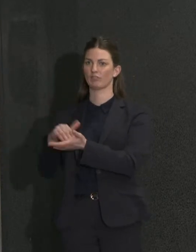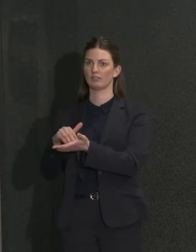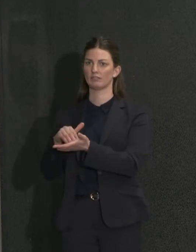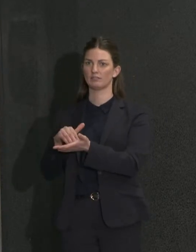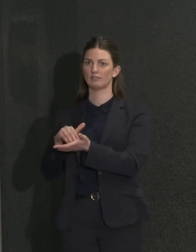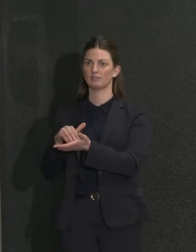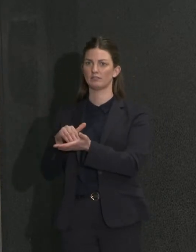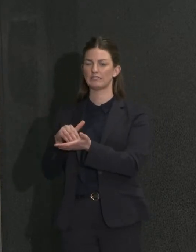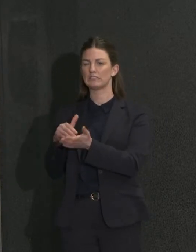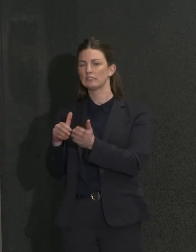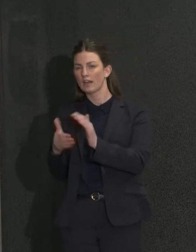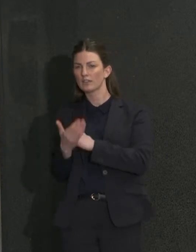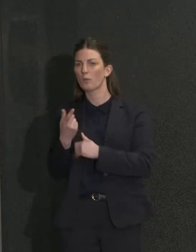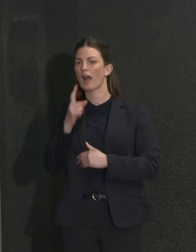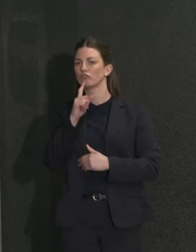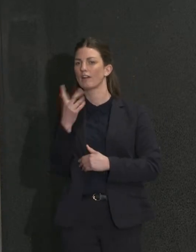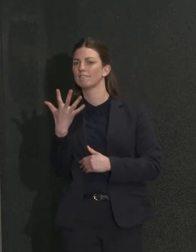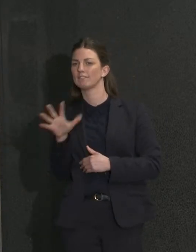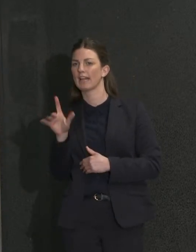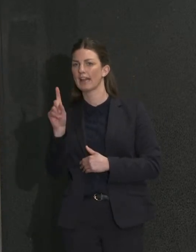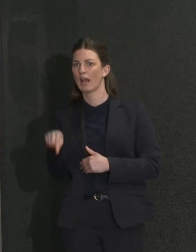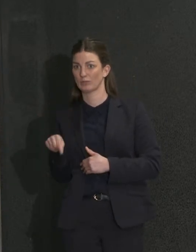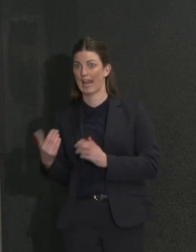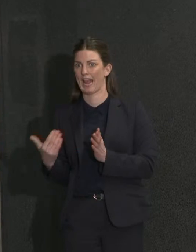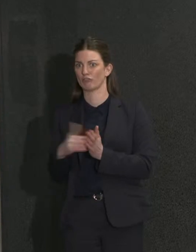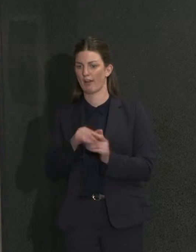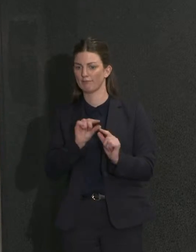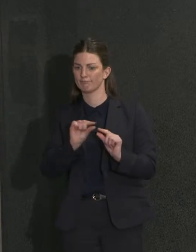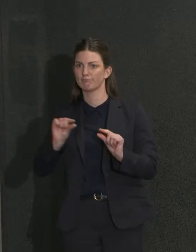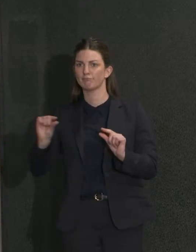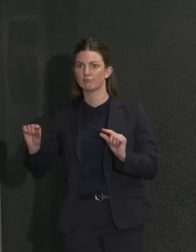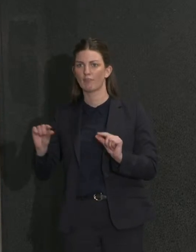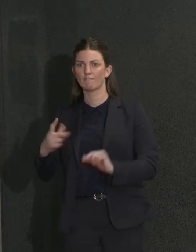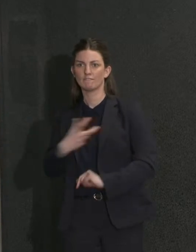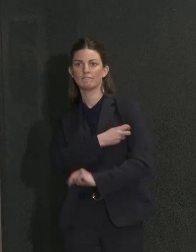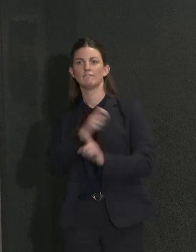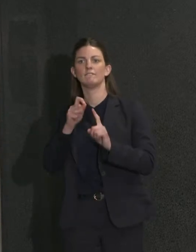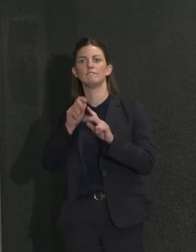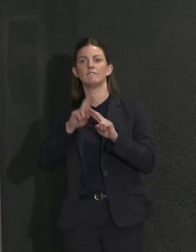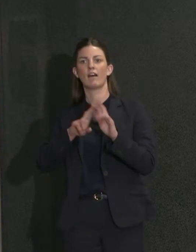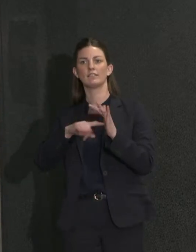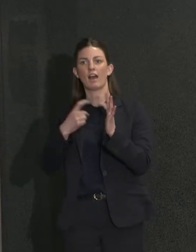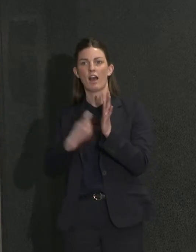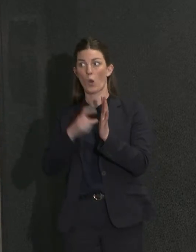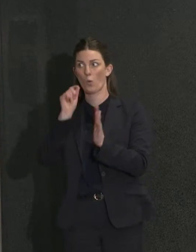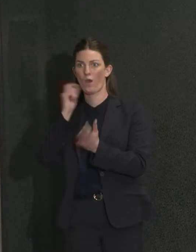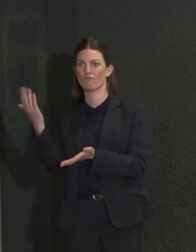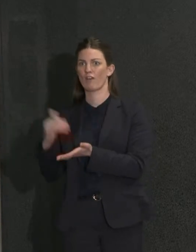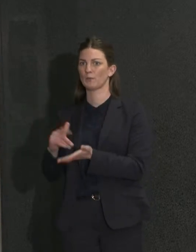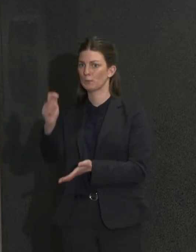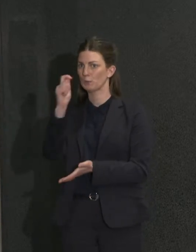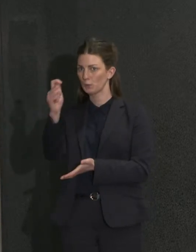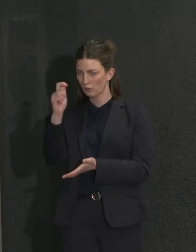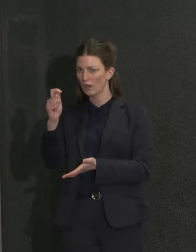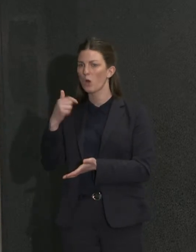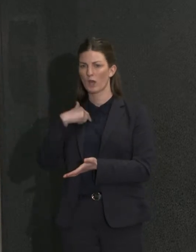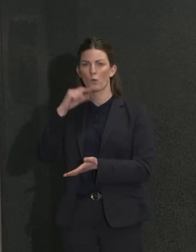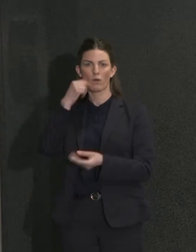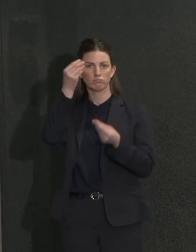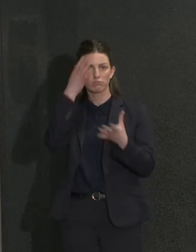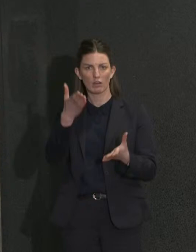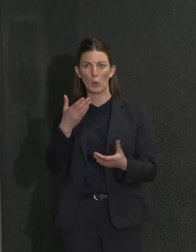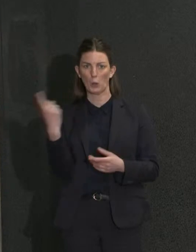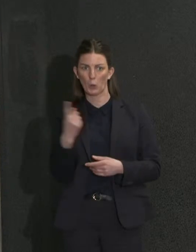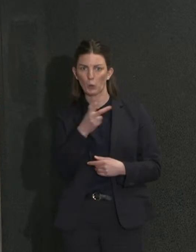under 150,000 additional doses of Pfizer. They'll come to us very soon and we'll have more to say about where they will go, as well